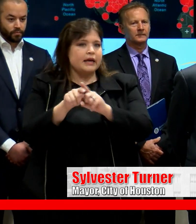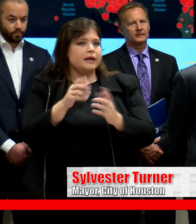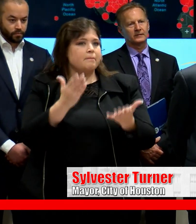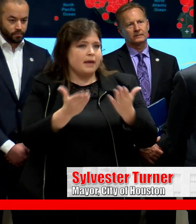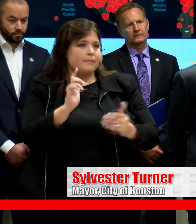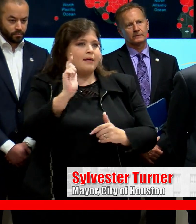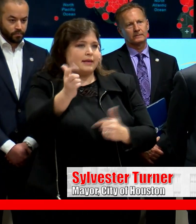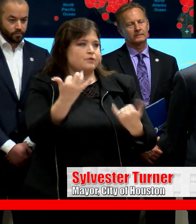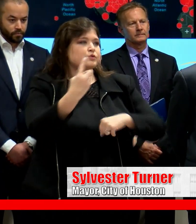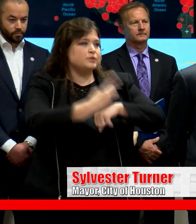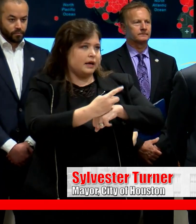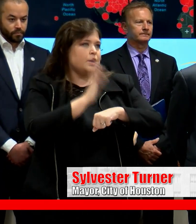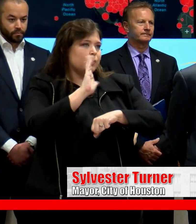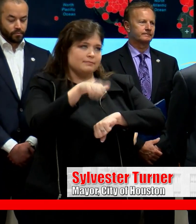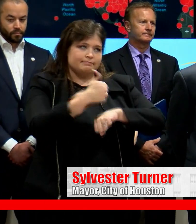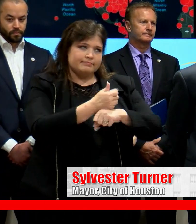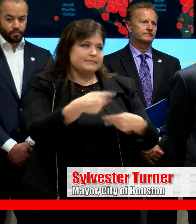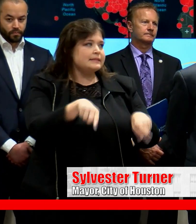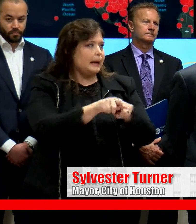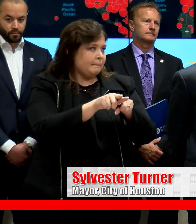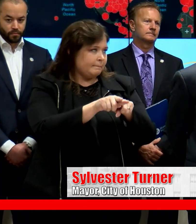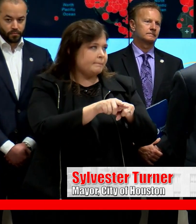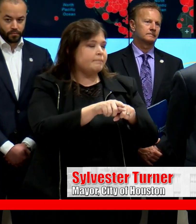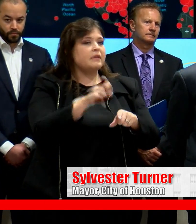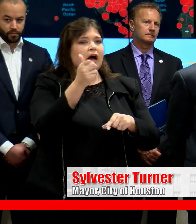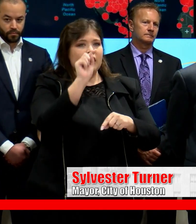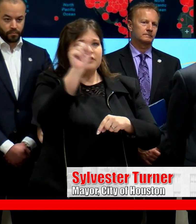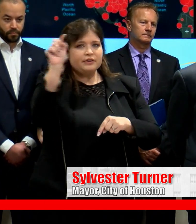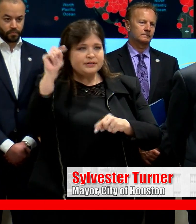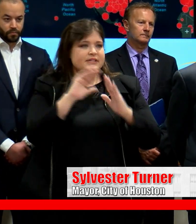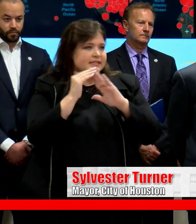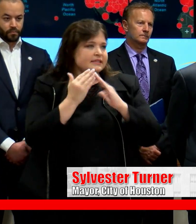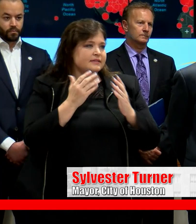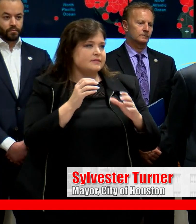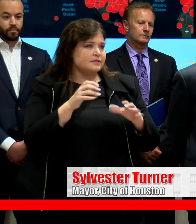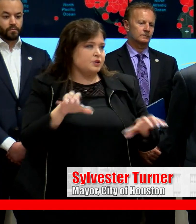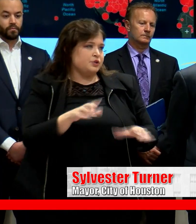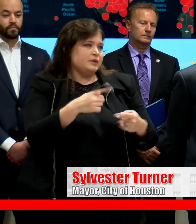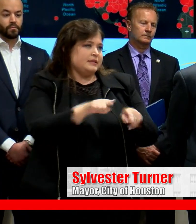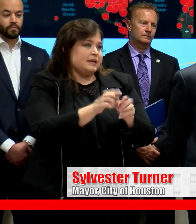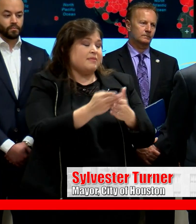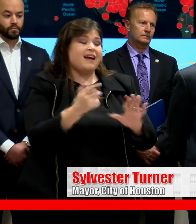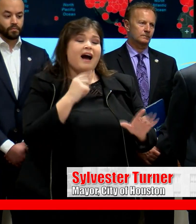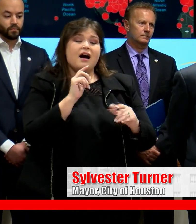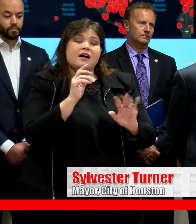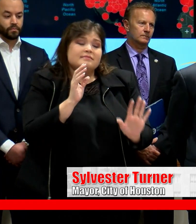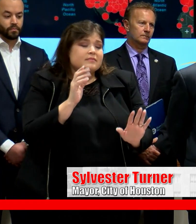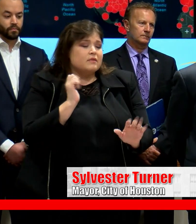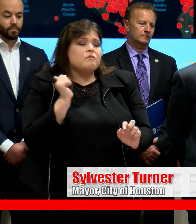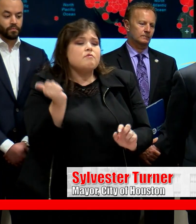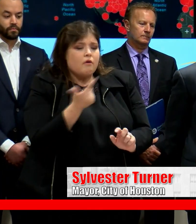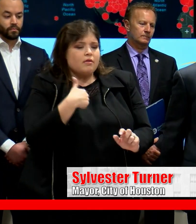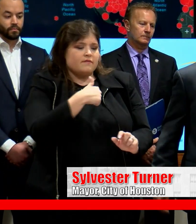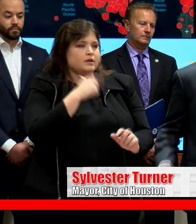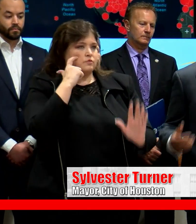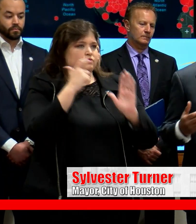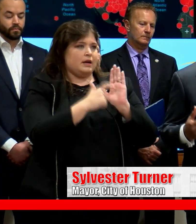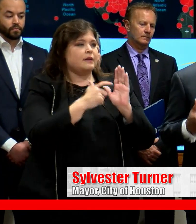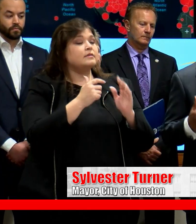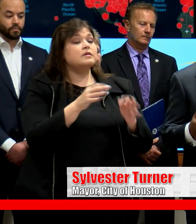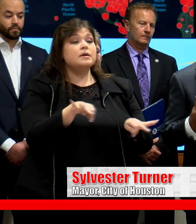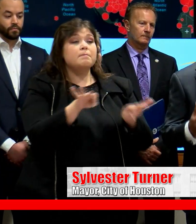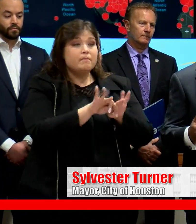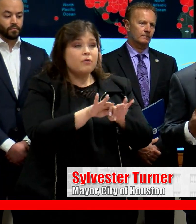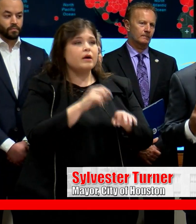on today. So other cities are looking at doing the same thing. I think what we all recognize is that it's important for us to operate